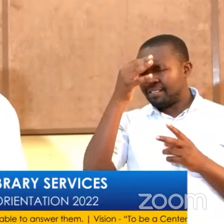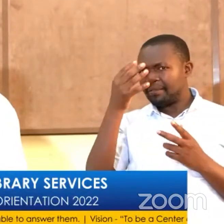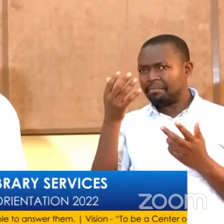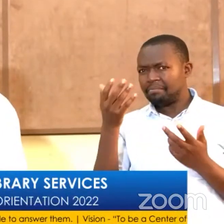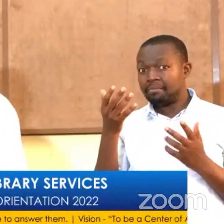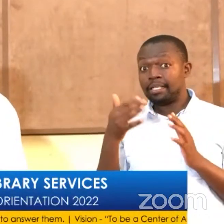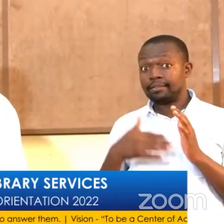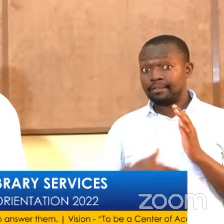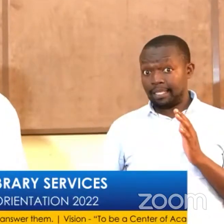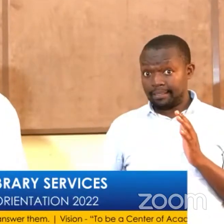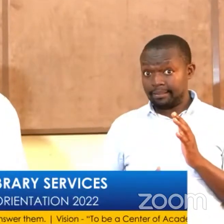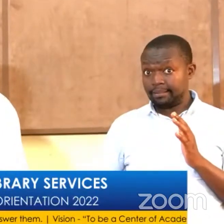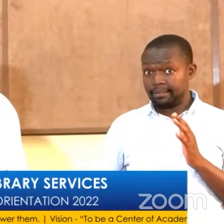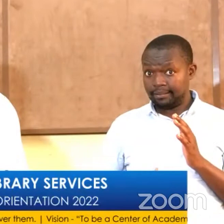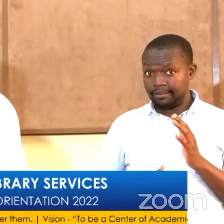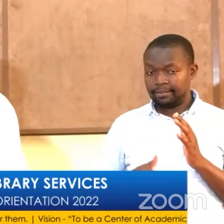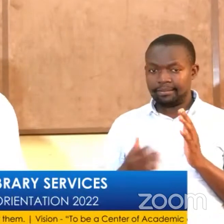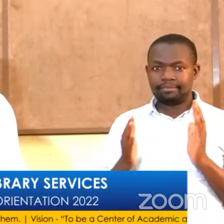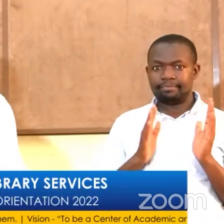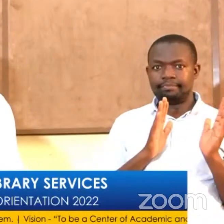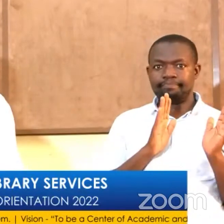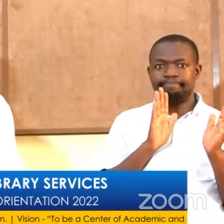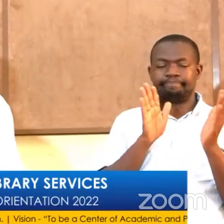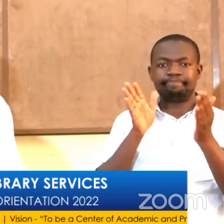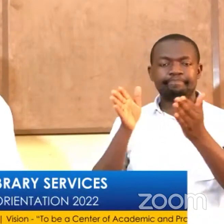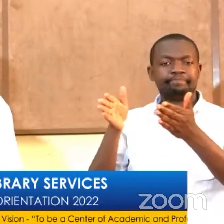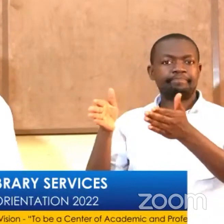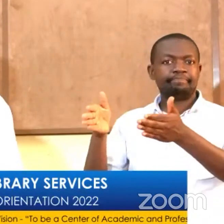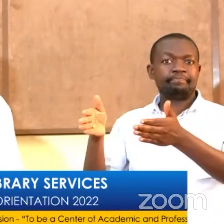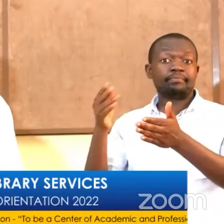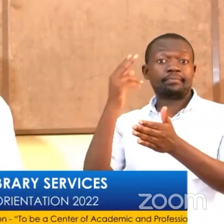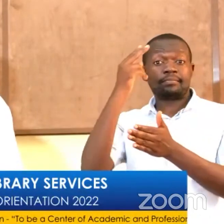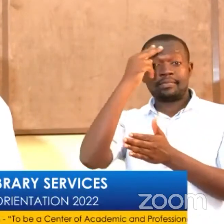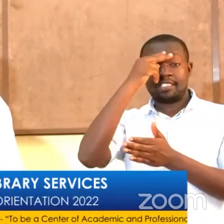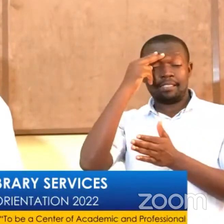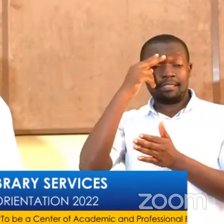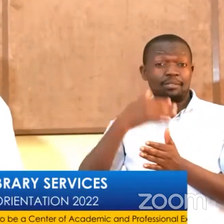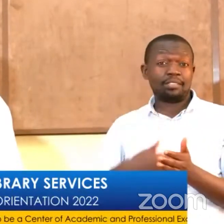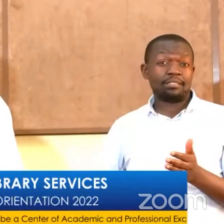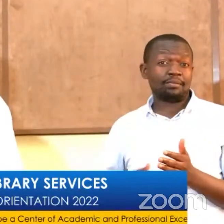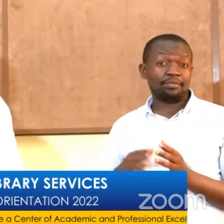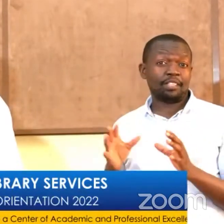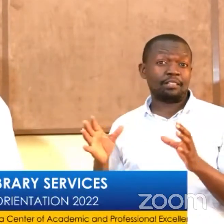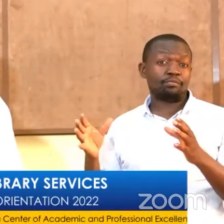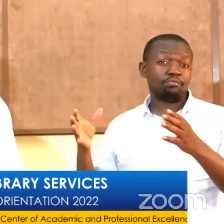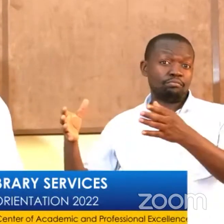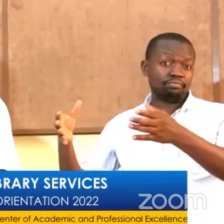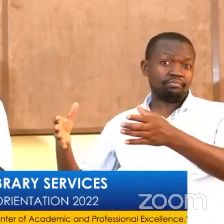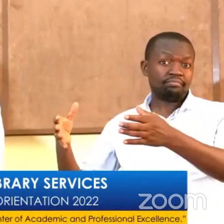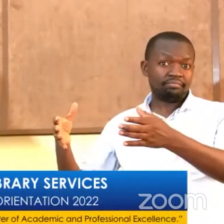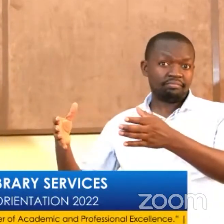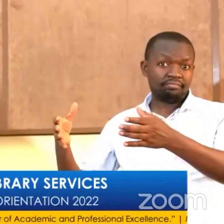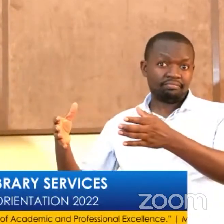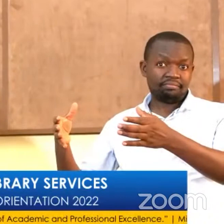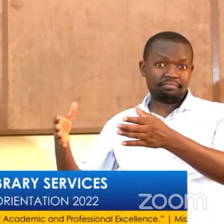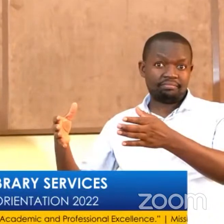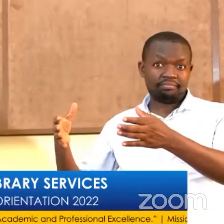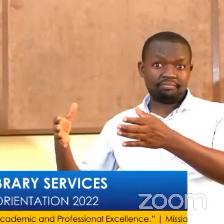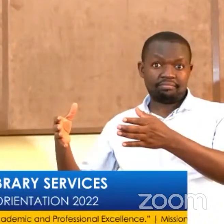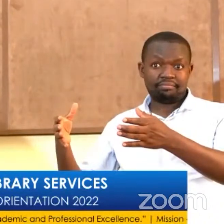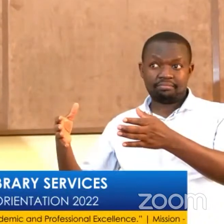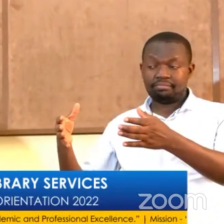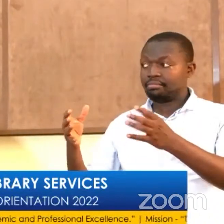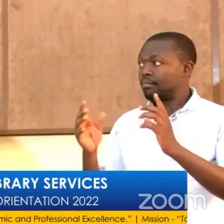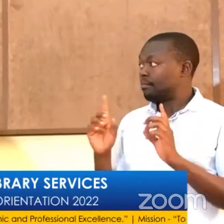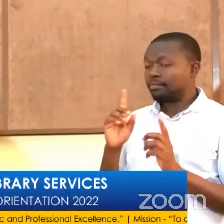of Science, then you should turn up with the students of Faculty of Science.